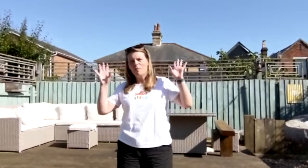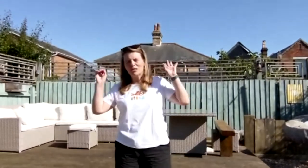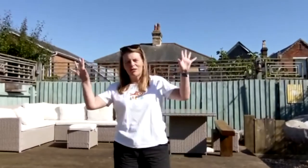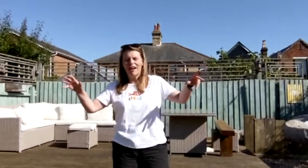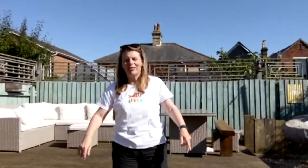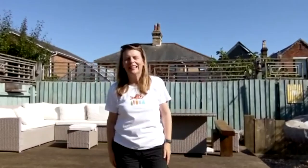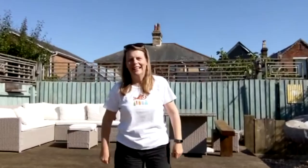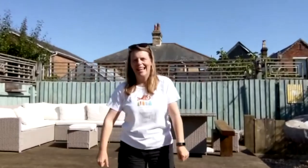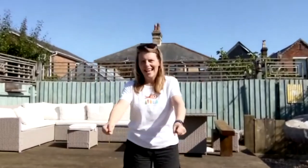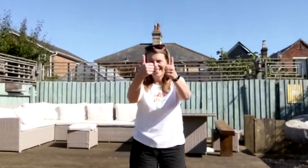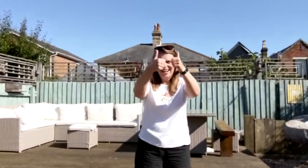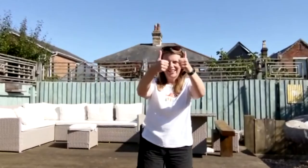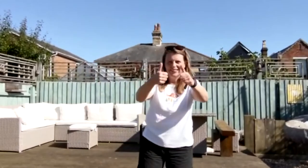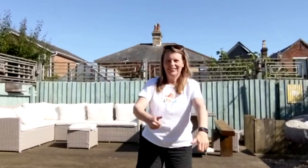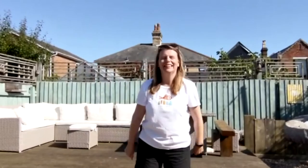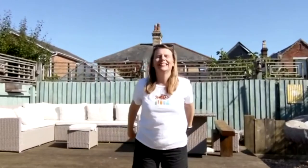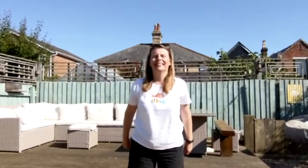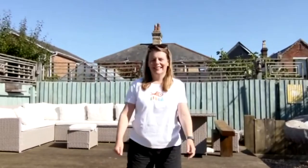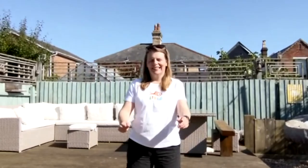us grow. Let's go.